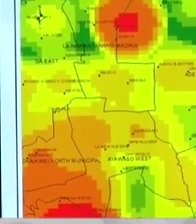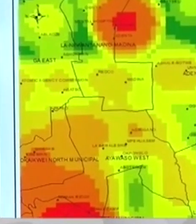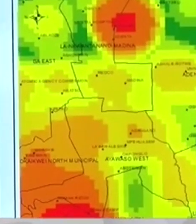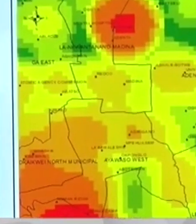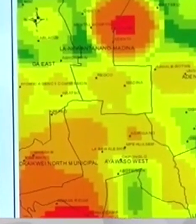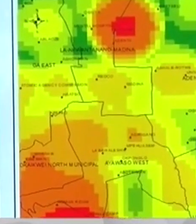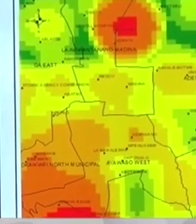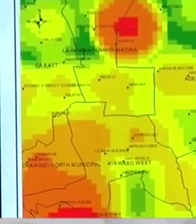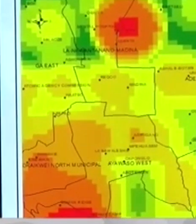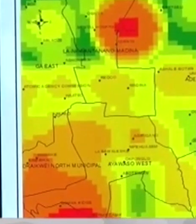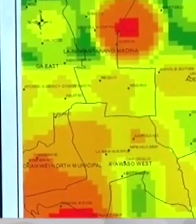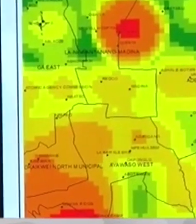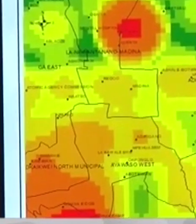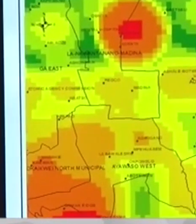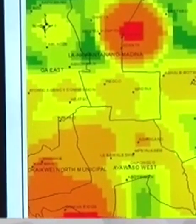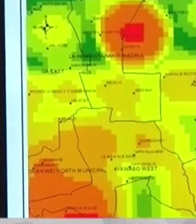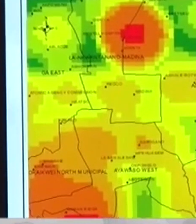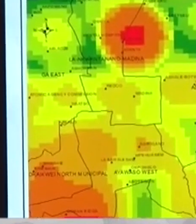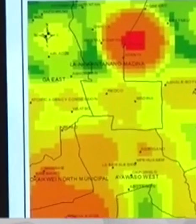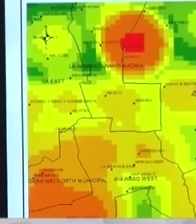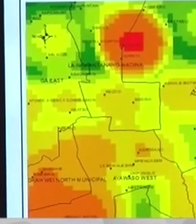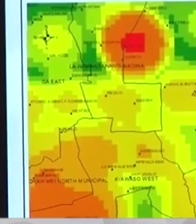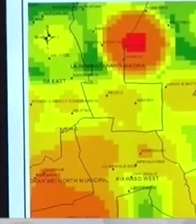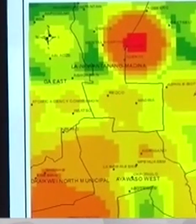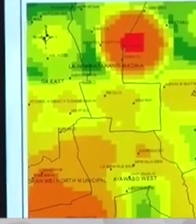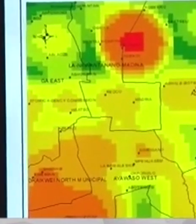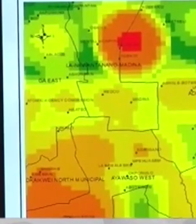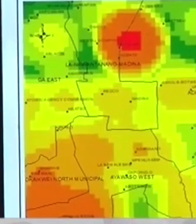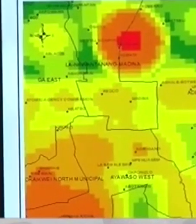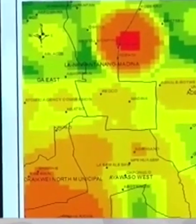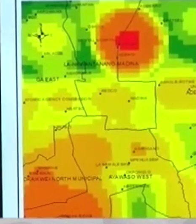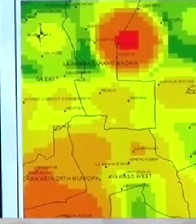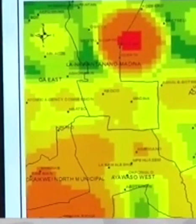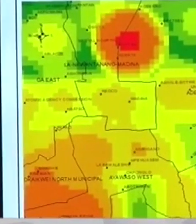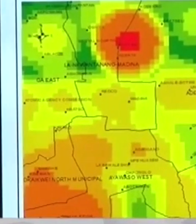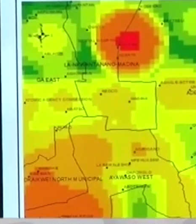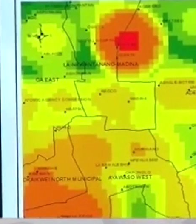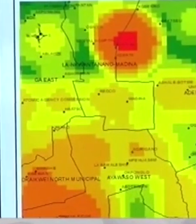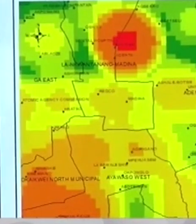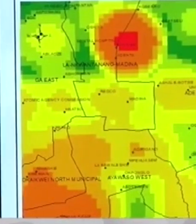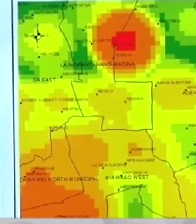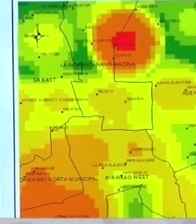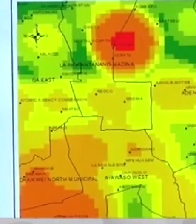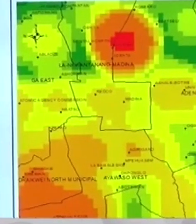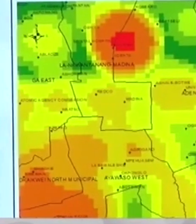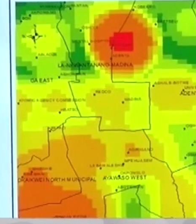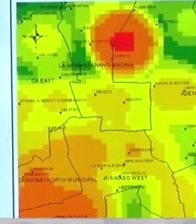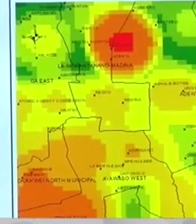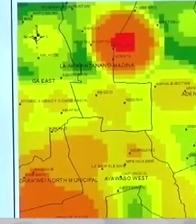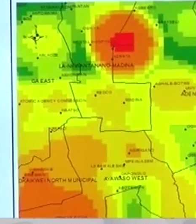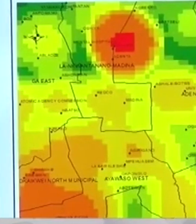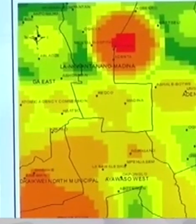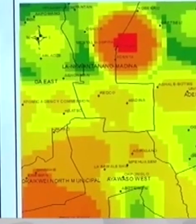Accra Metro, you can see the Korle Klote is quite above Accra Metro. Korle Klote is still very deep. Also